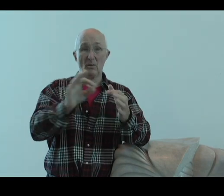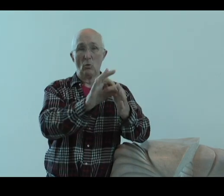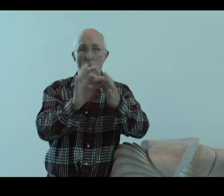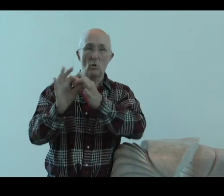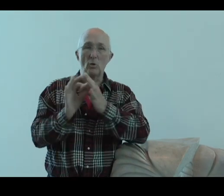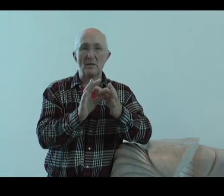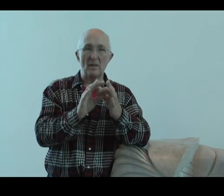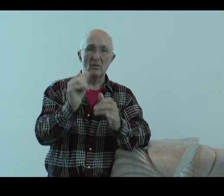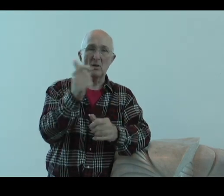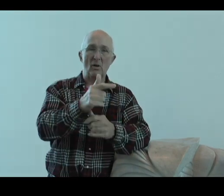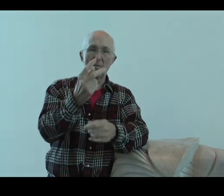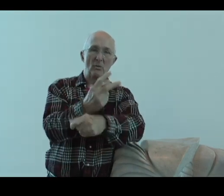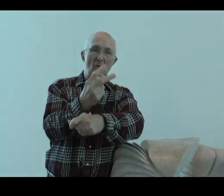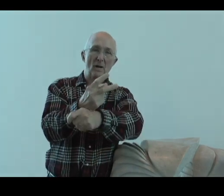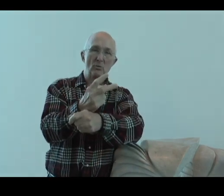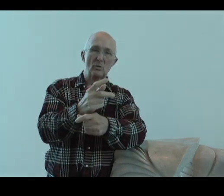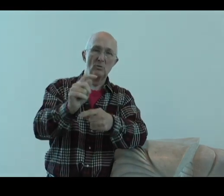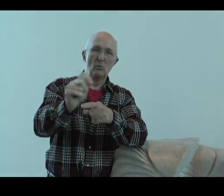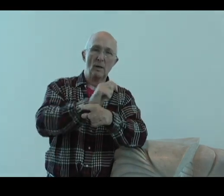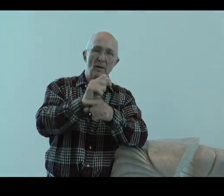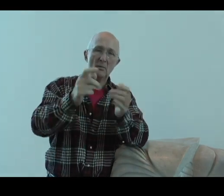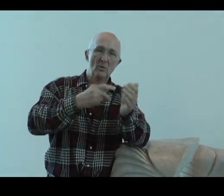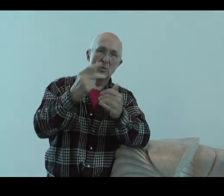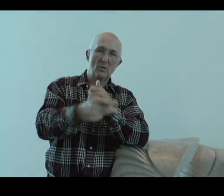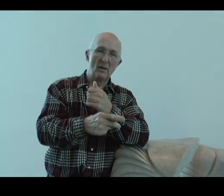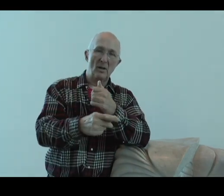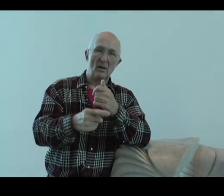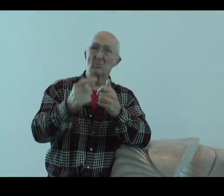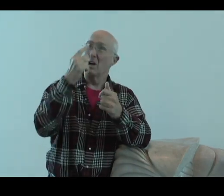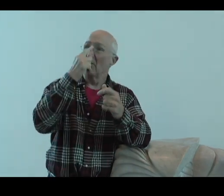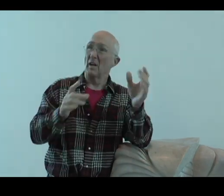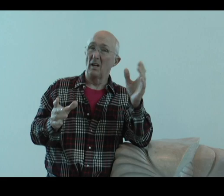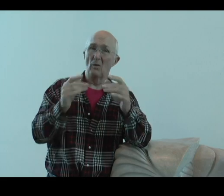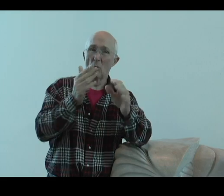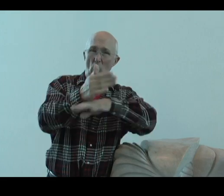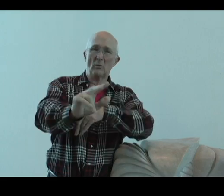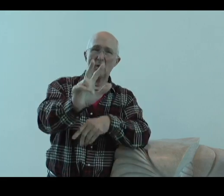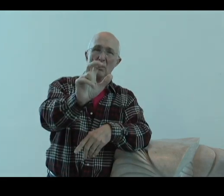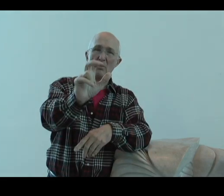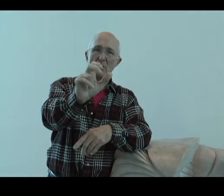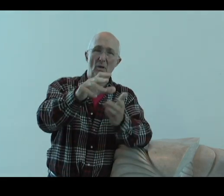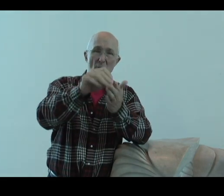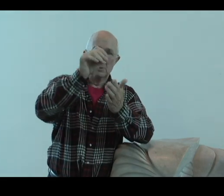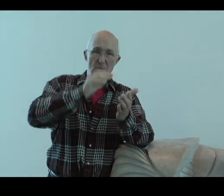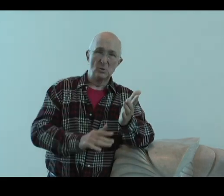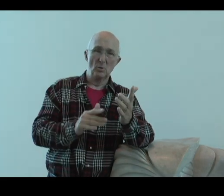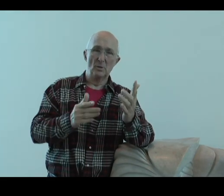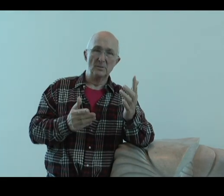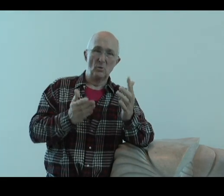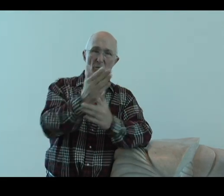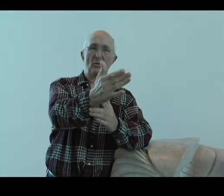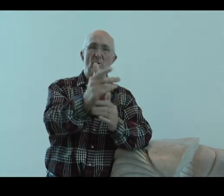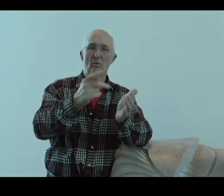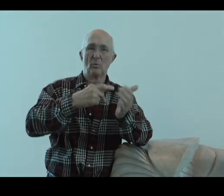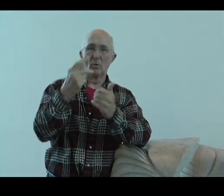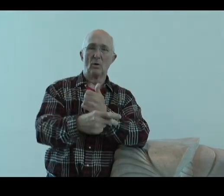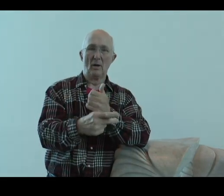students. And he coordinated all the graduate programs. And I think we had over 300 students go